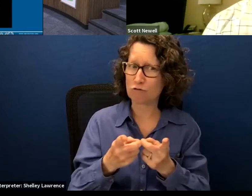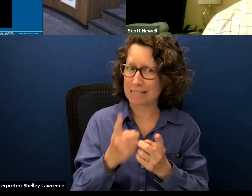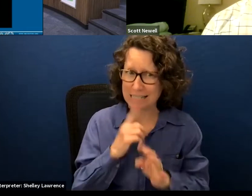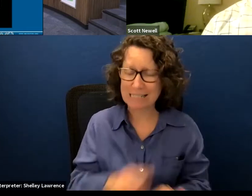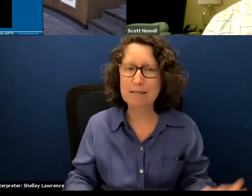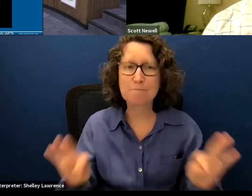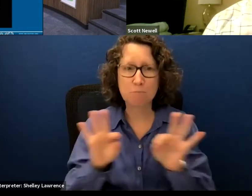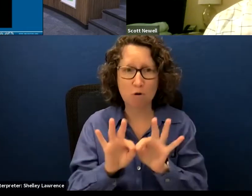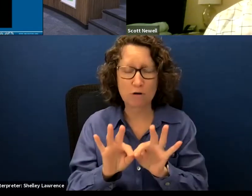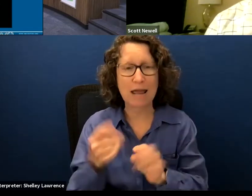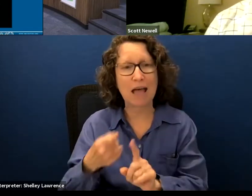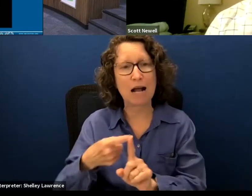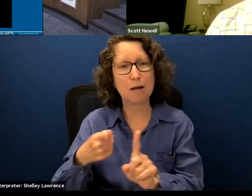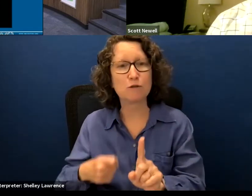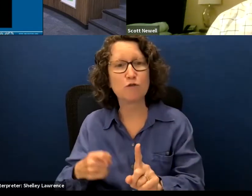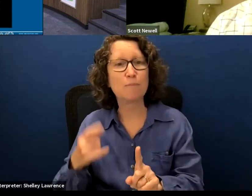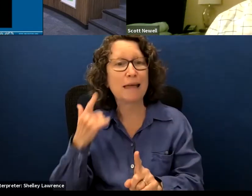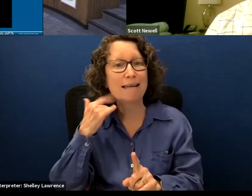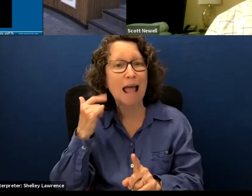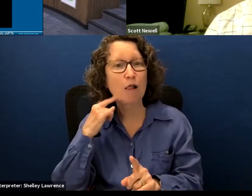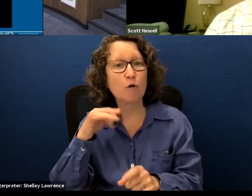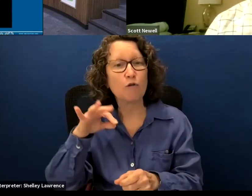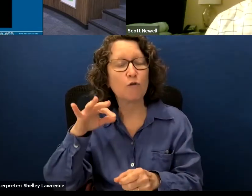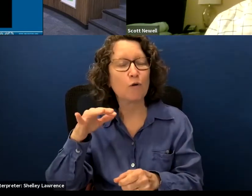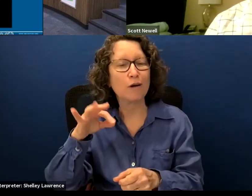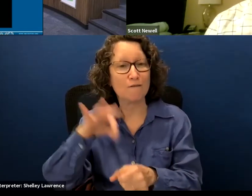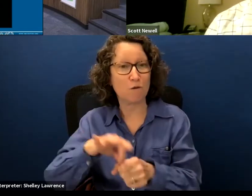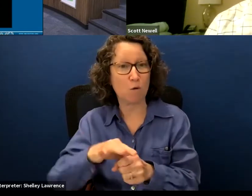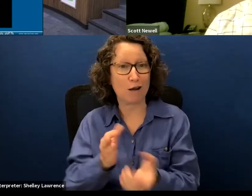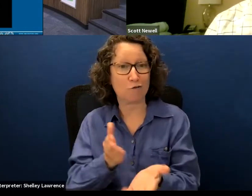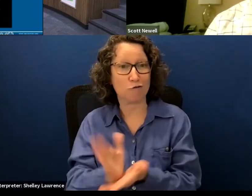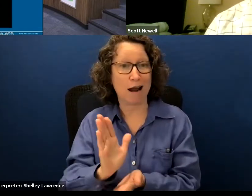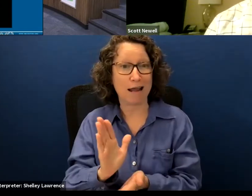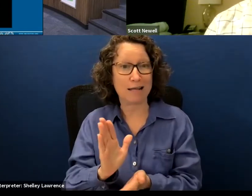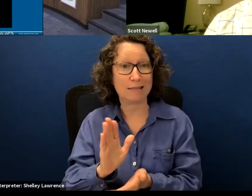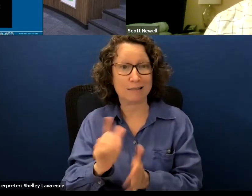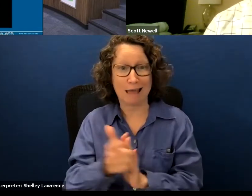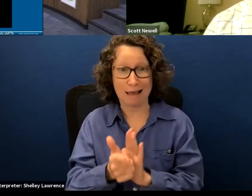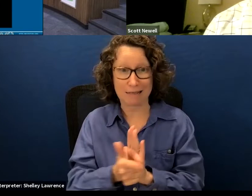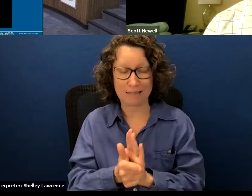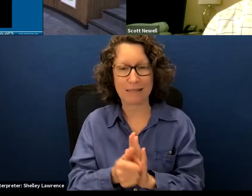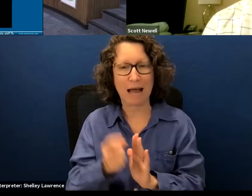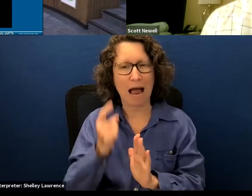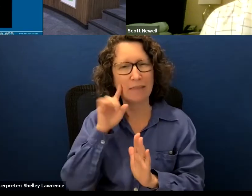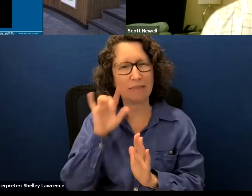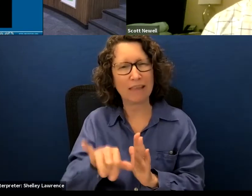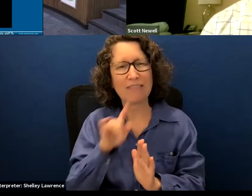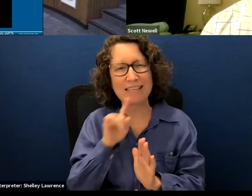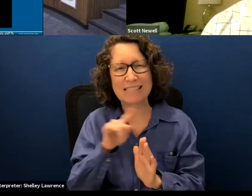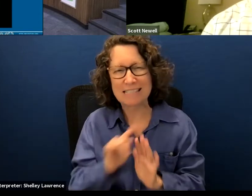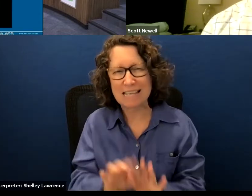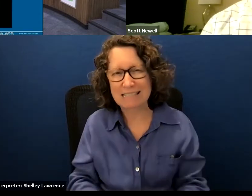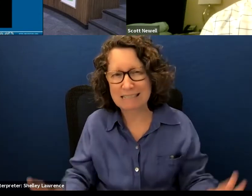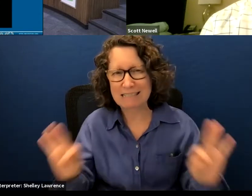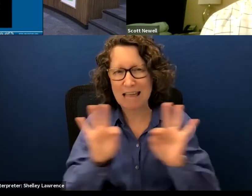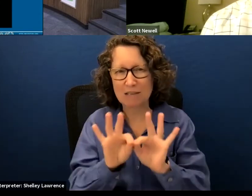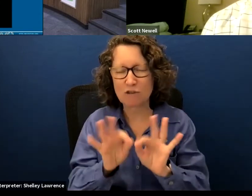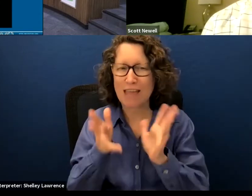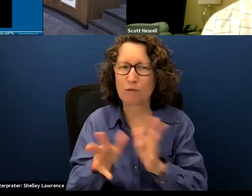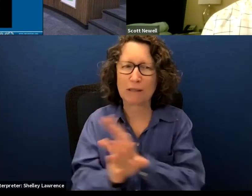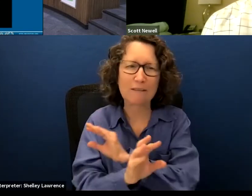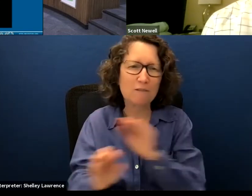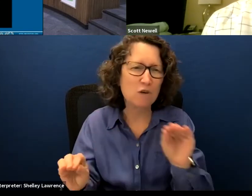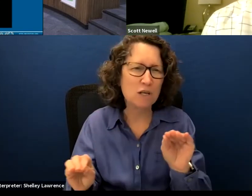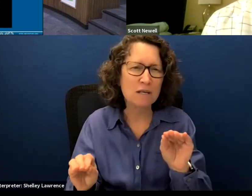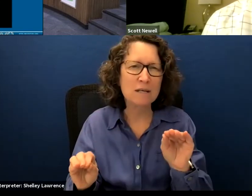of the California Voting Rights Act. And for that reason, I believe it's essential that you leave no